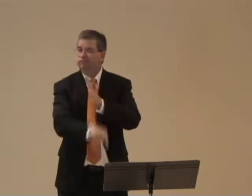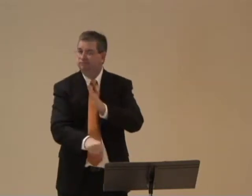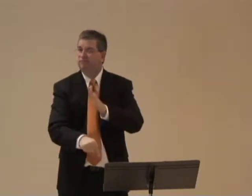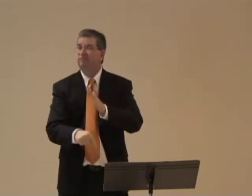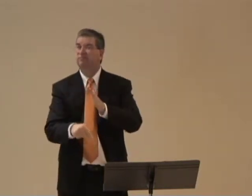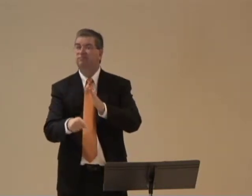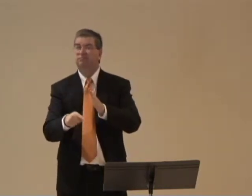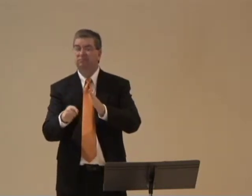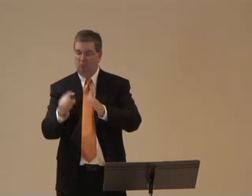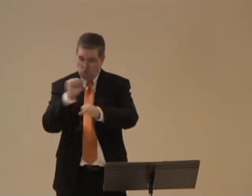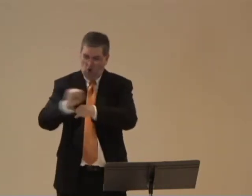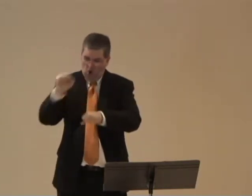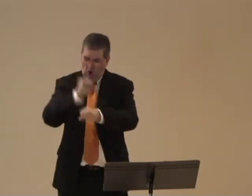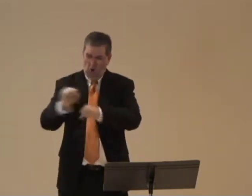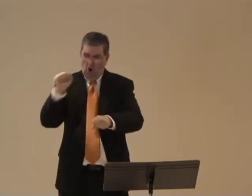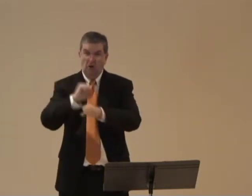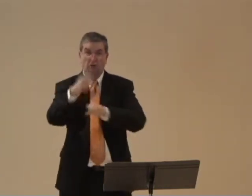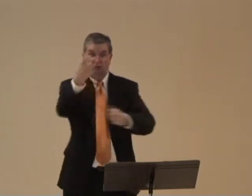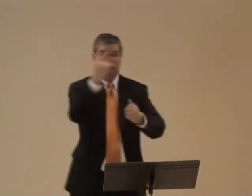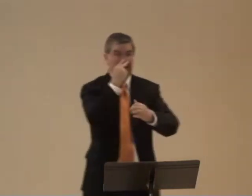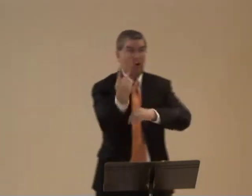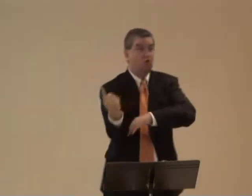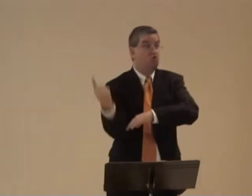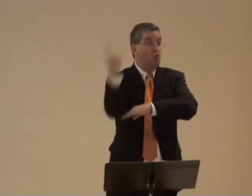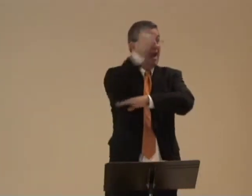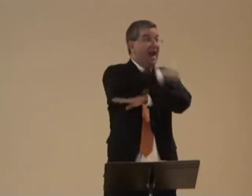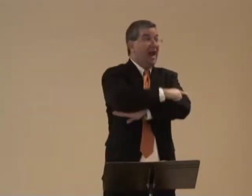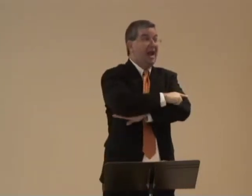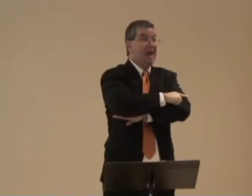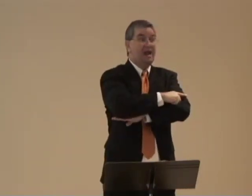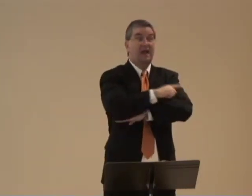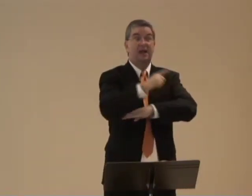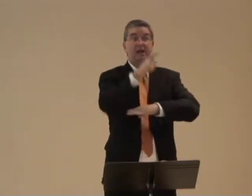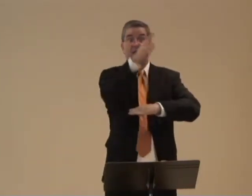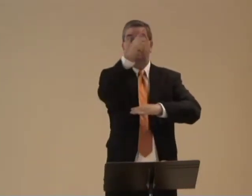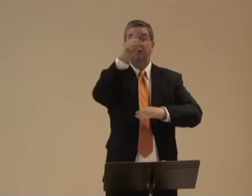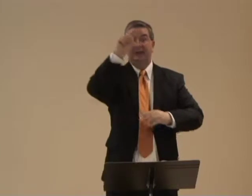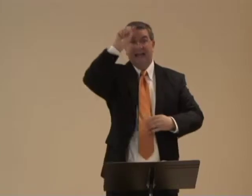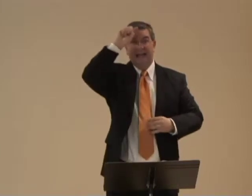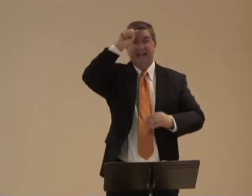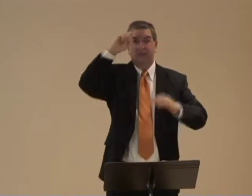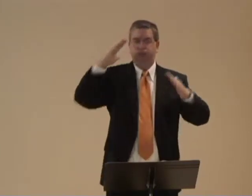And the taskmasters in Egypt were very oppressive of them.